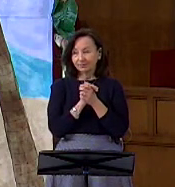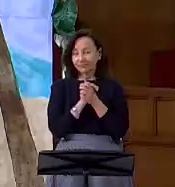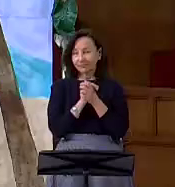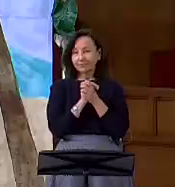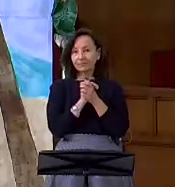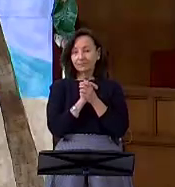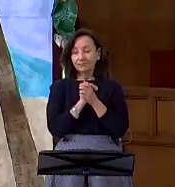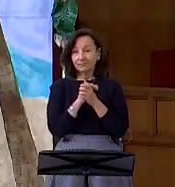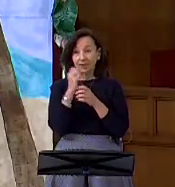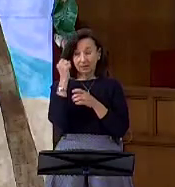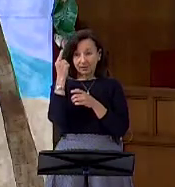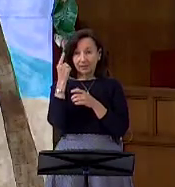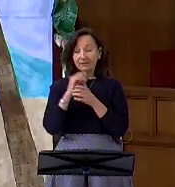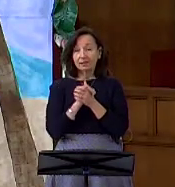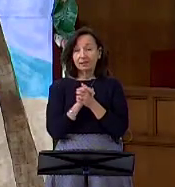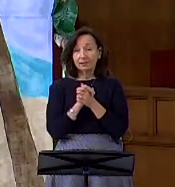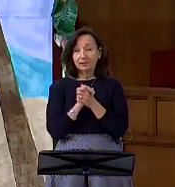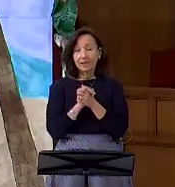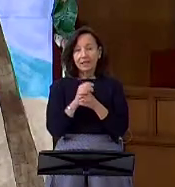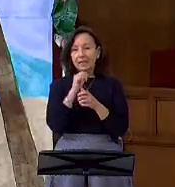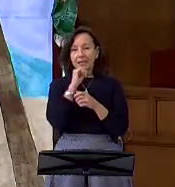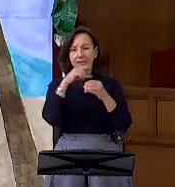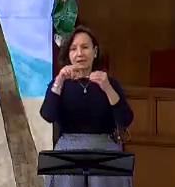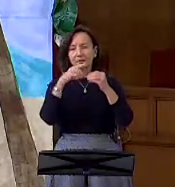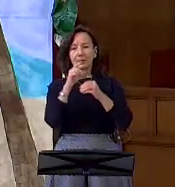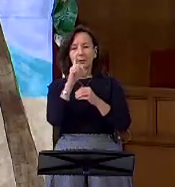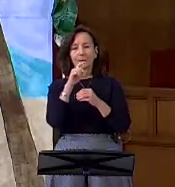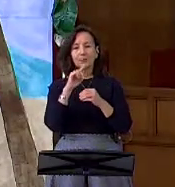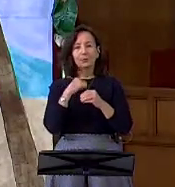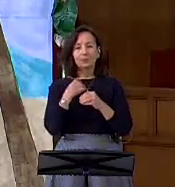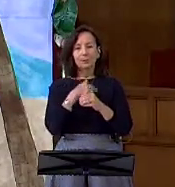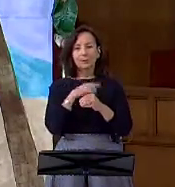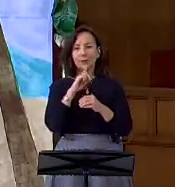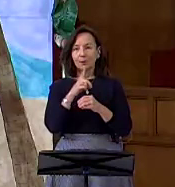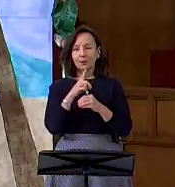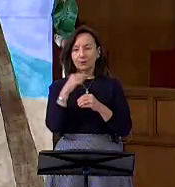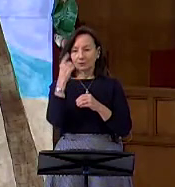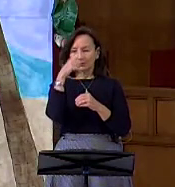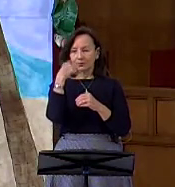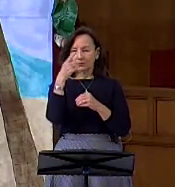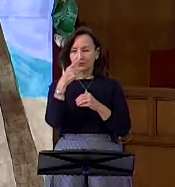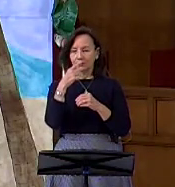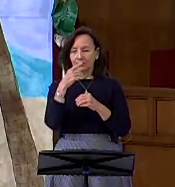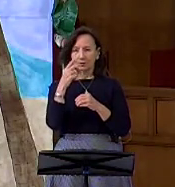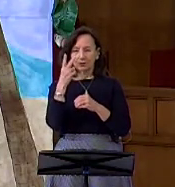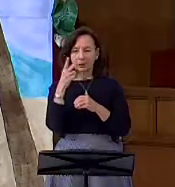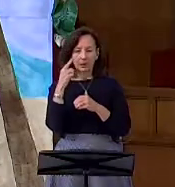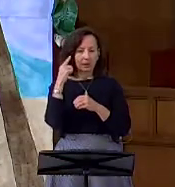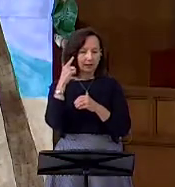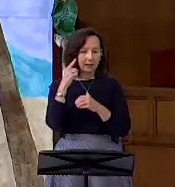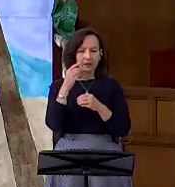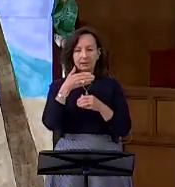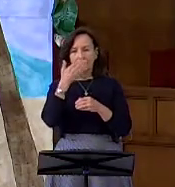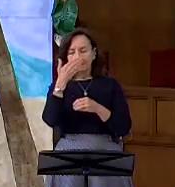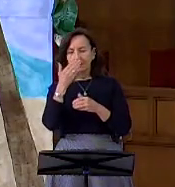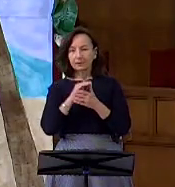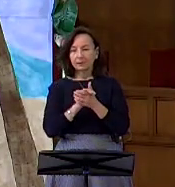You got it? It's not about who we are or what we are or how we look or what we see and hear and